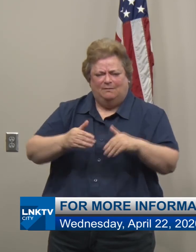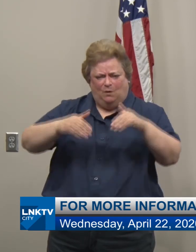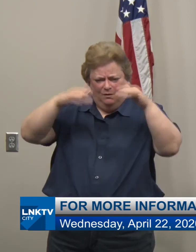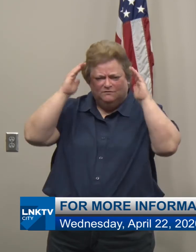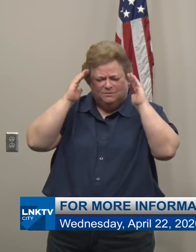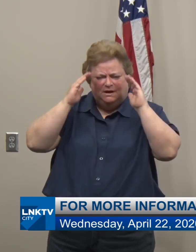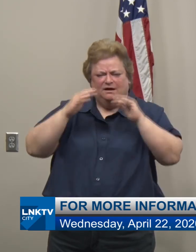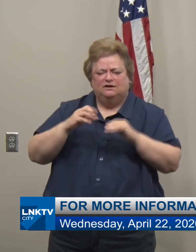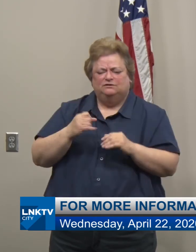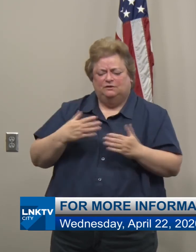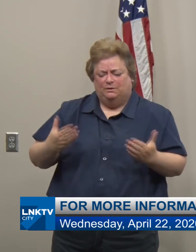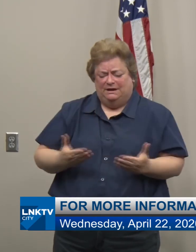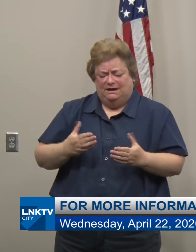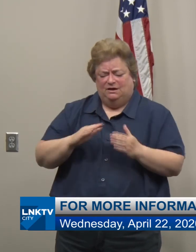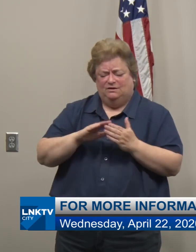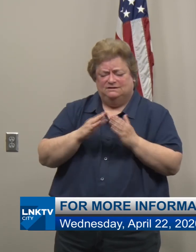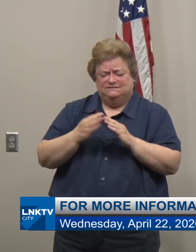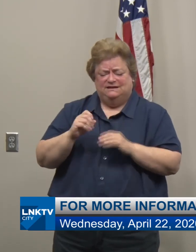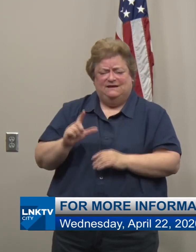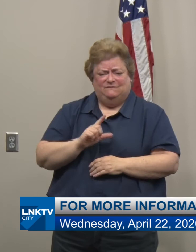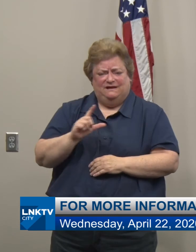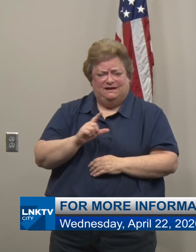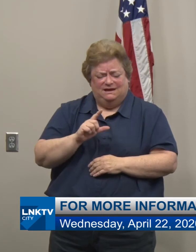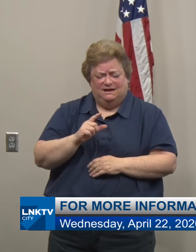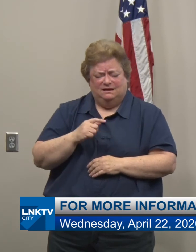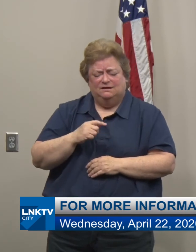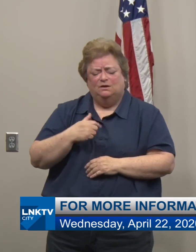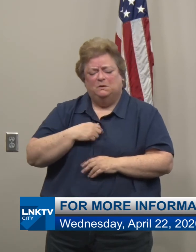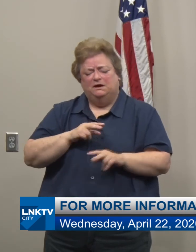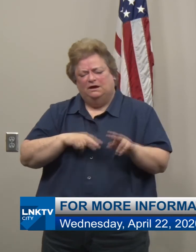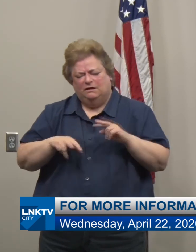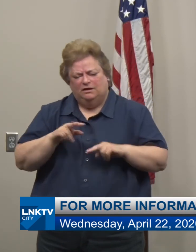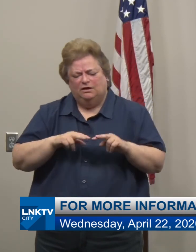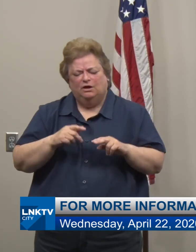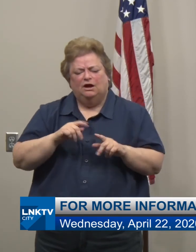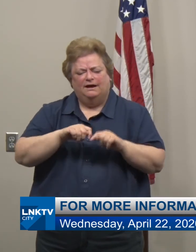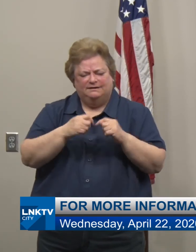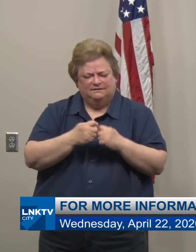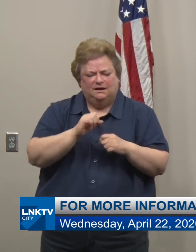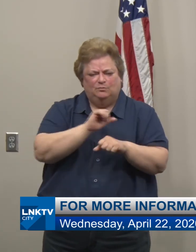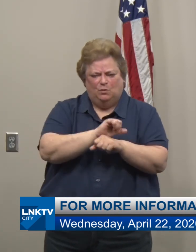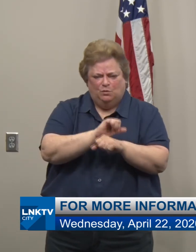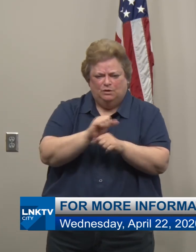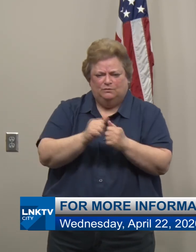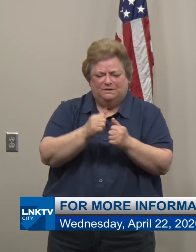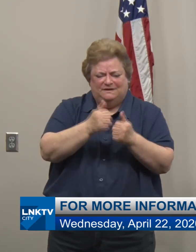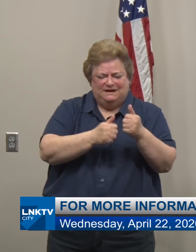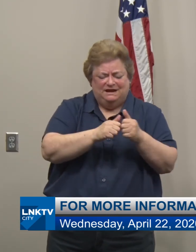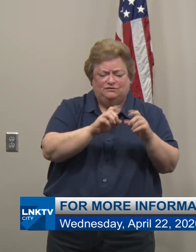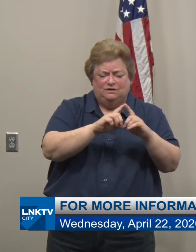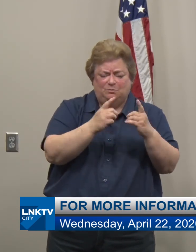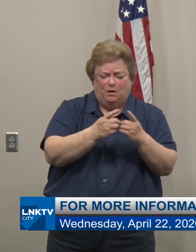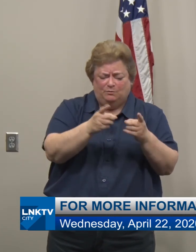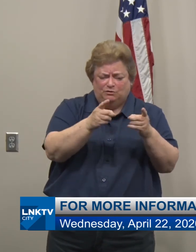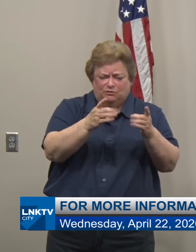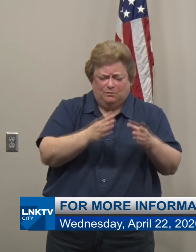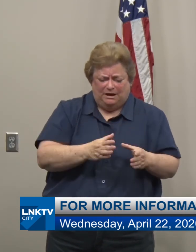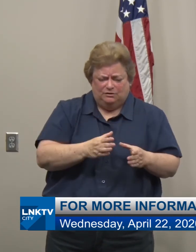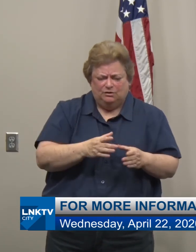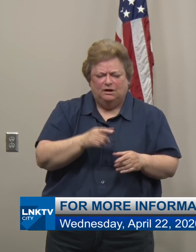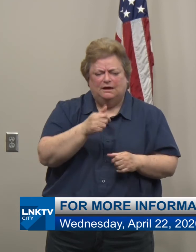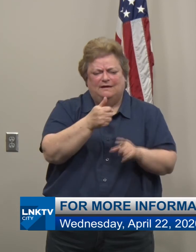employer perspective here at the City of Lincoln, our team, of course, talked to every department director and asked them to assess